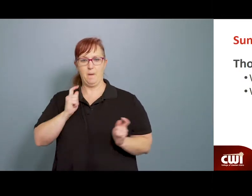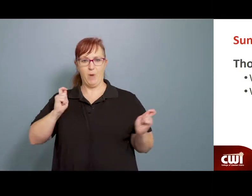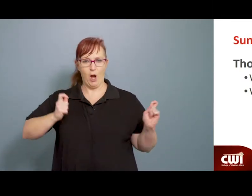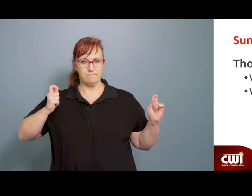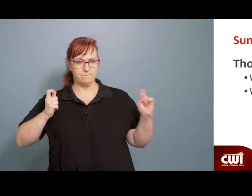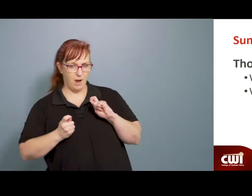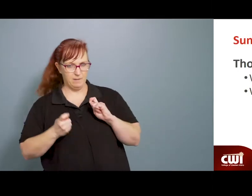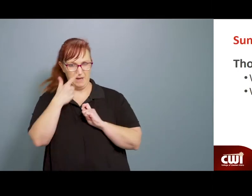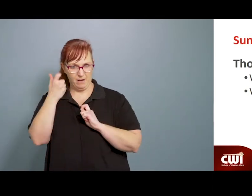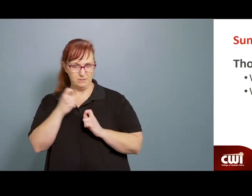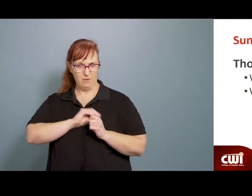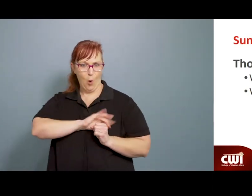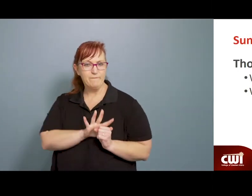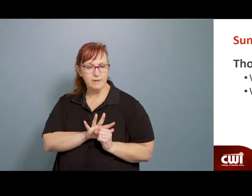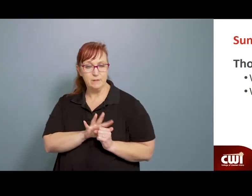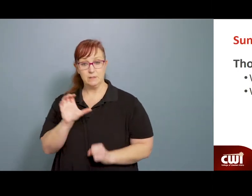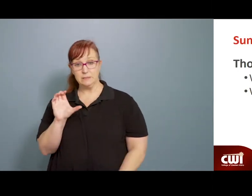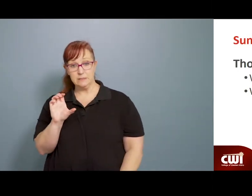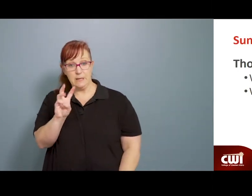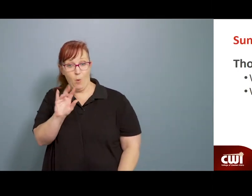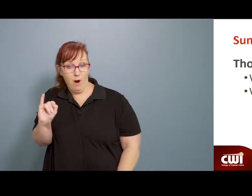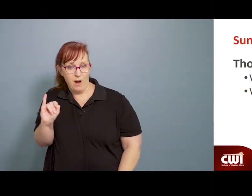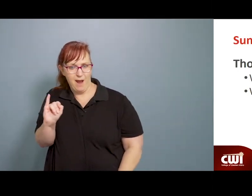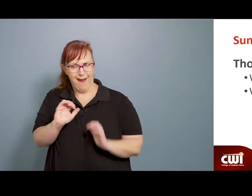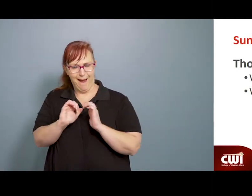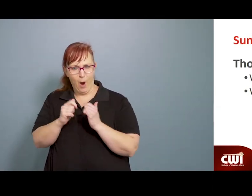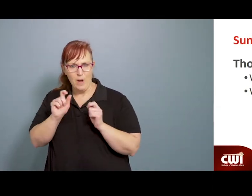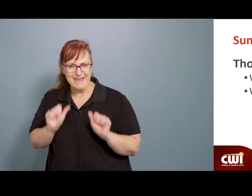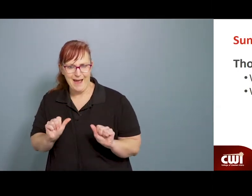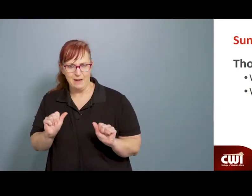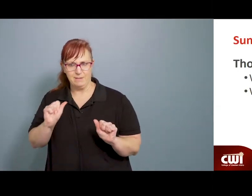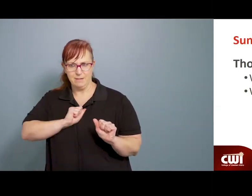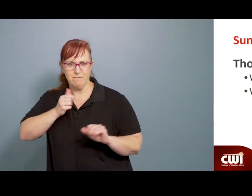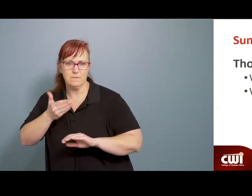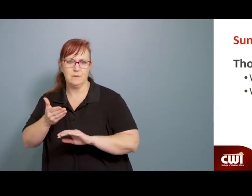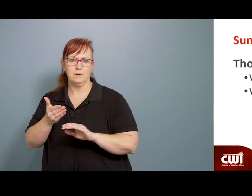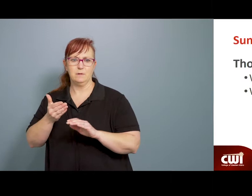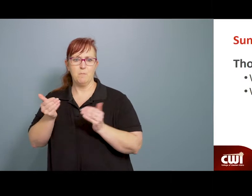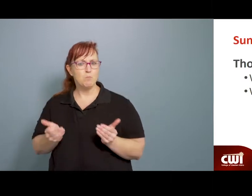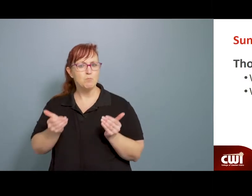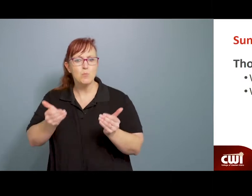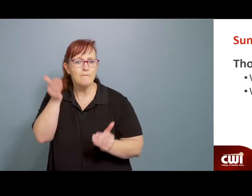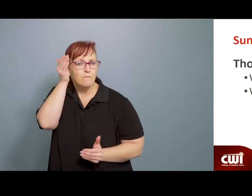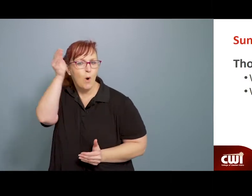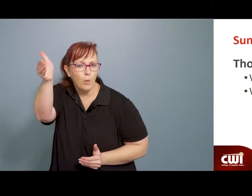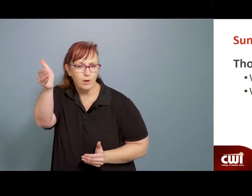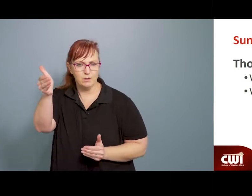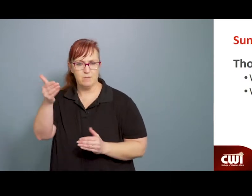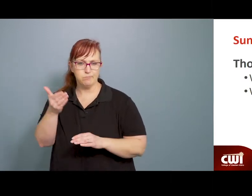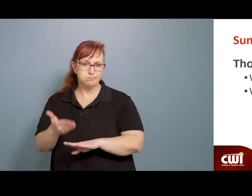does CWI get a footing and regroup and move forward? So we talk